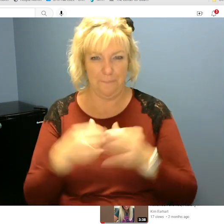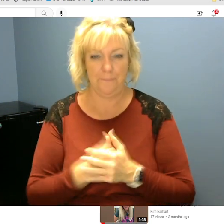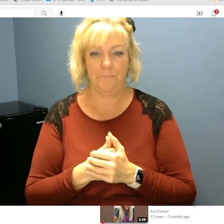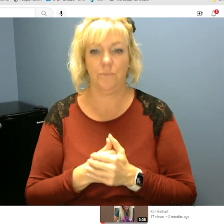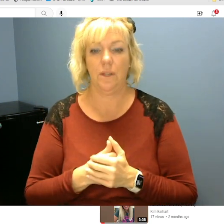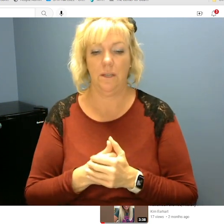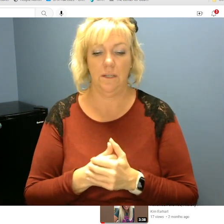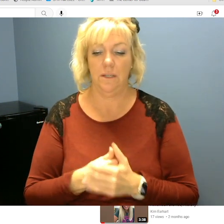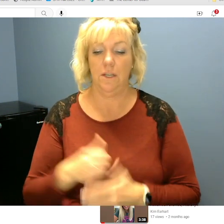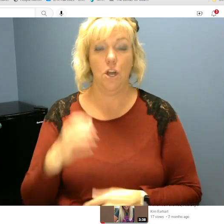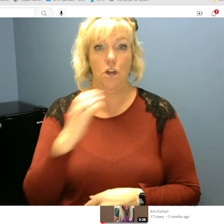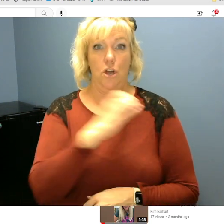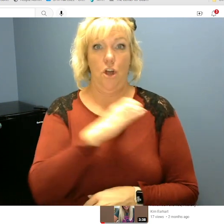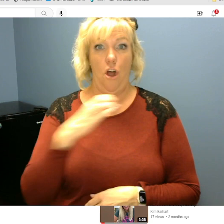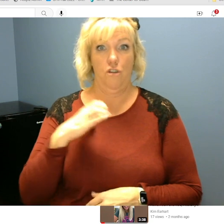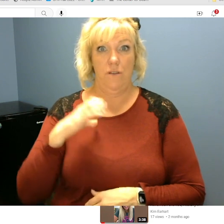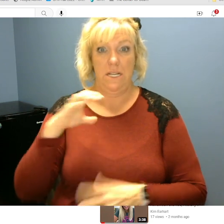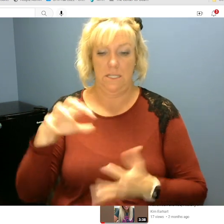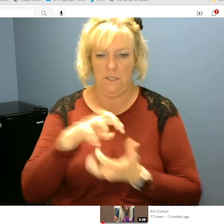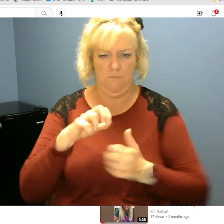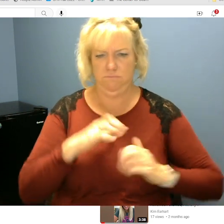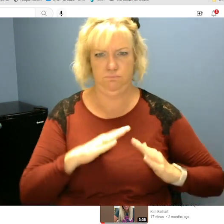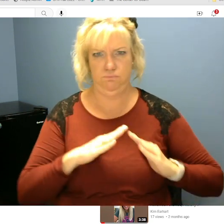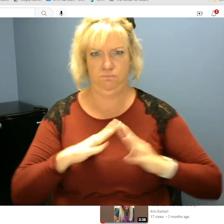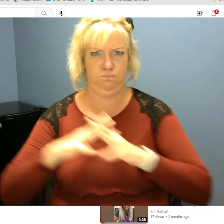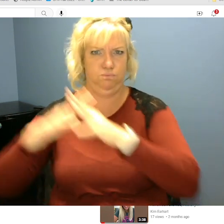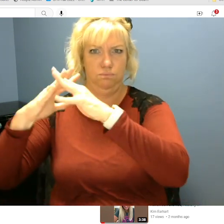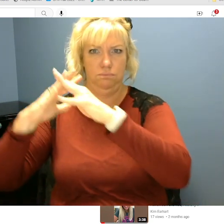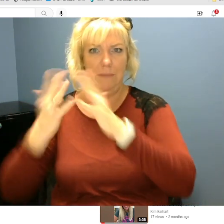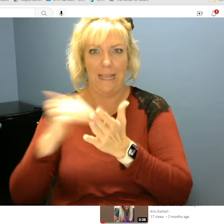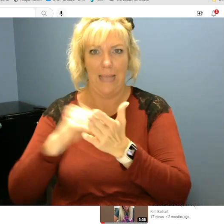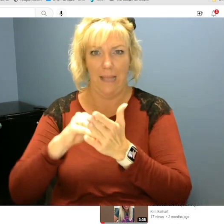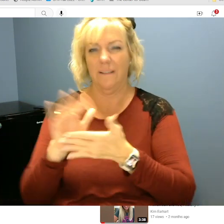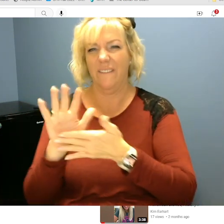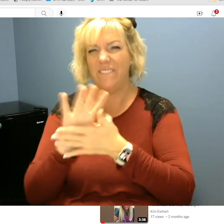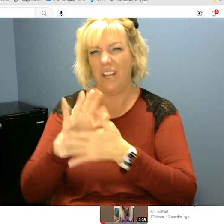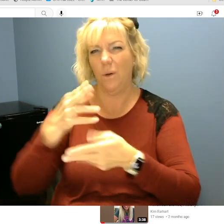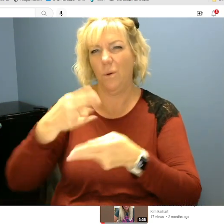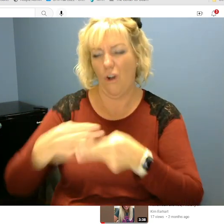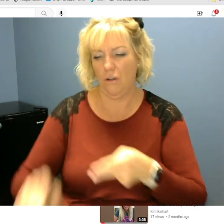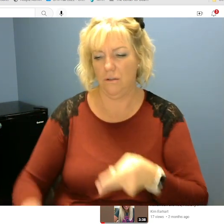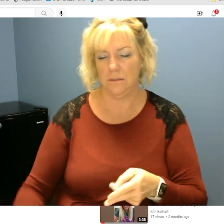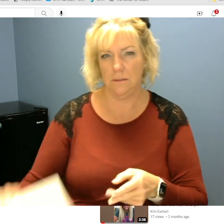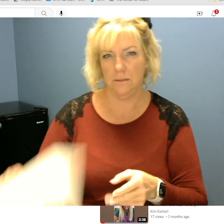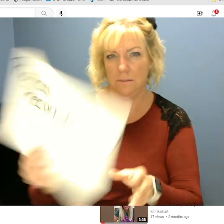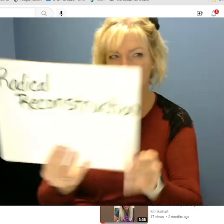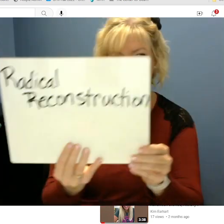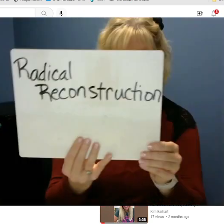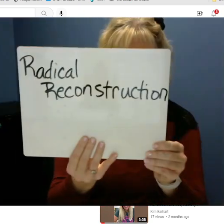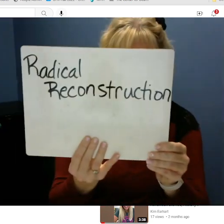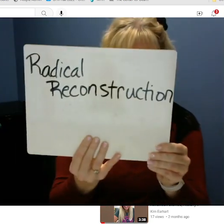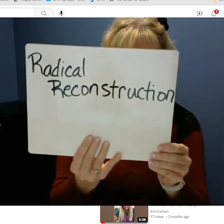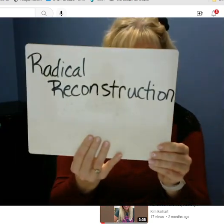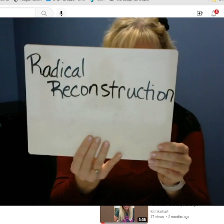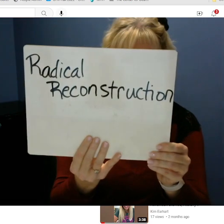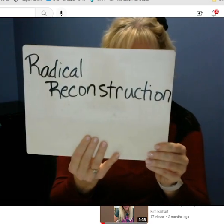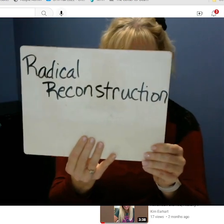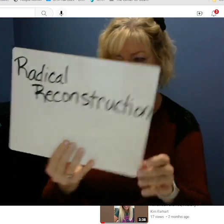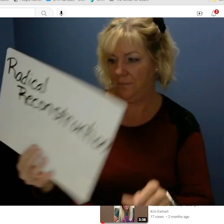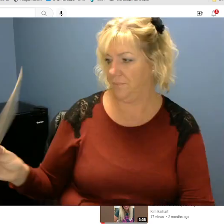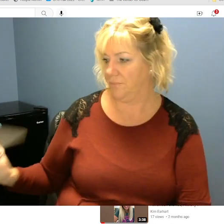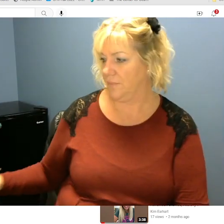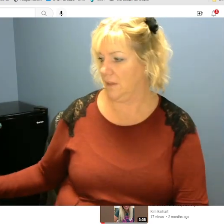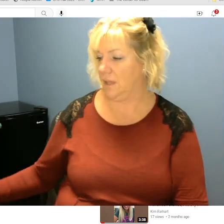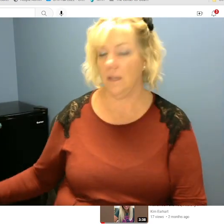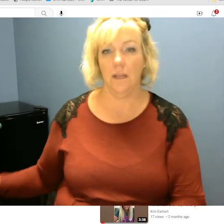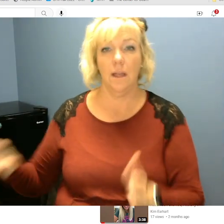congressional reconstruction, what the one of the video clips refers to as radical reconstruction, is this is where we can really see Congress kind of taking